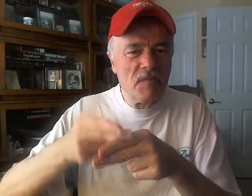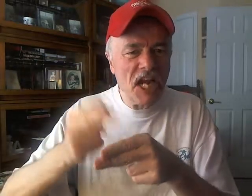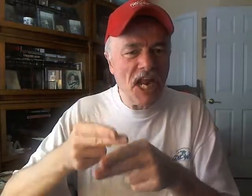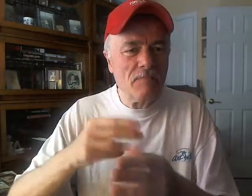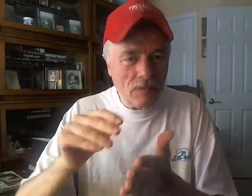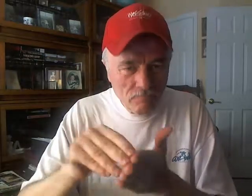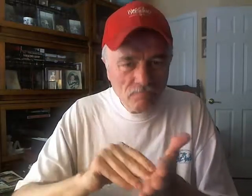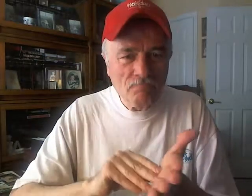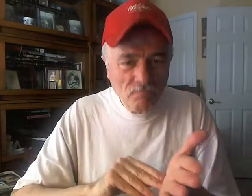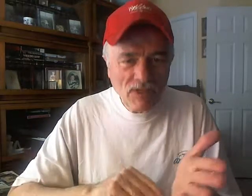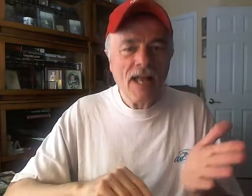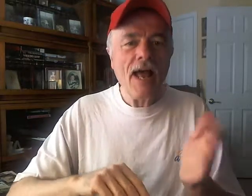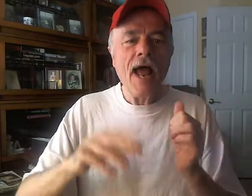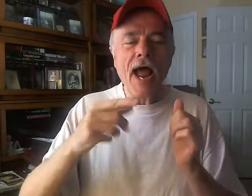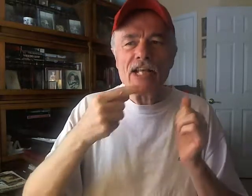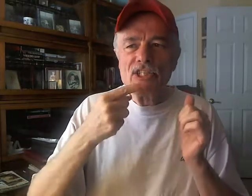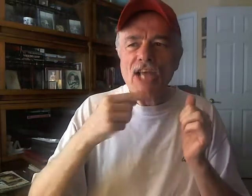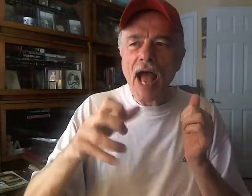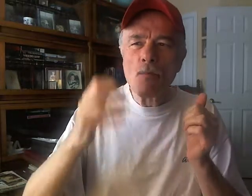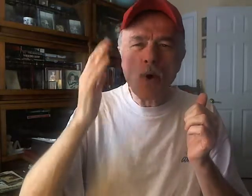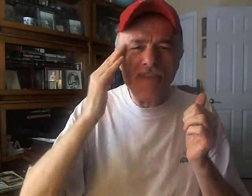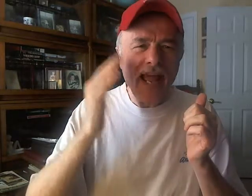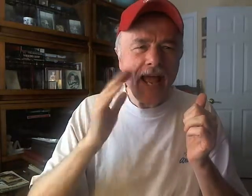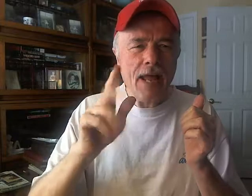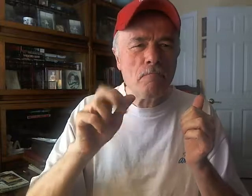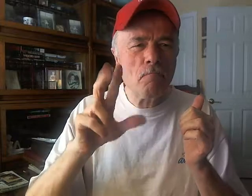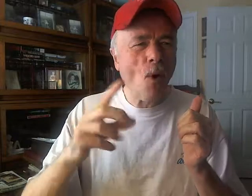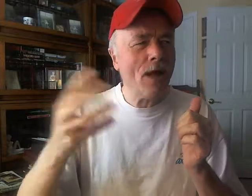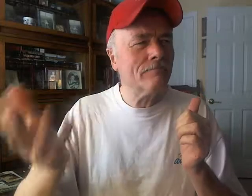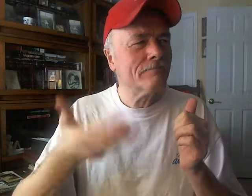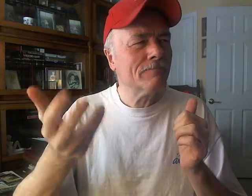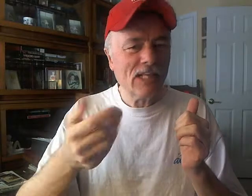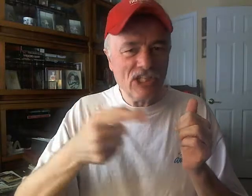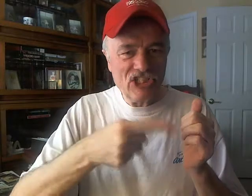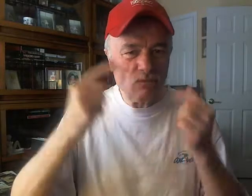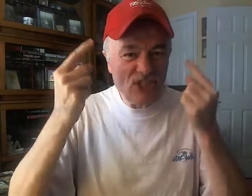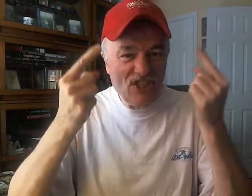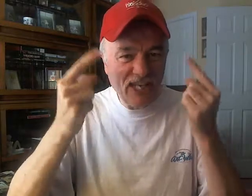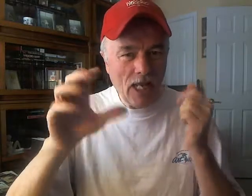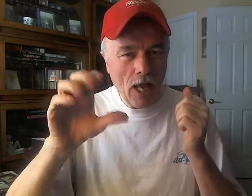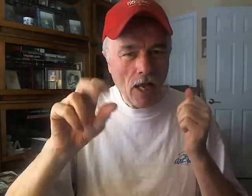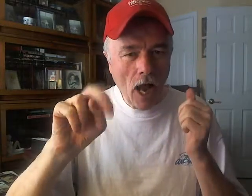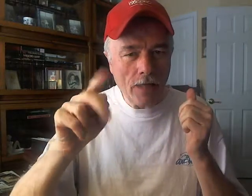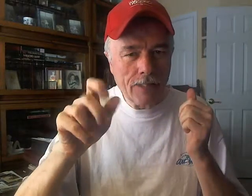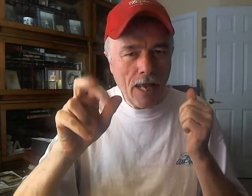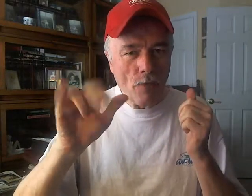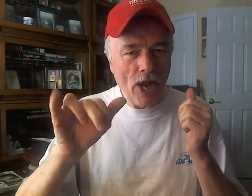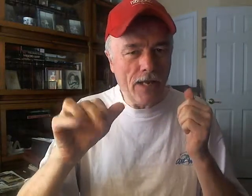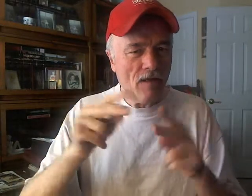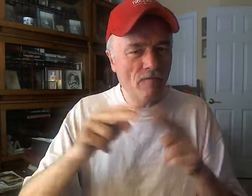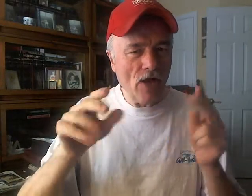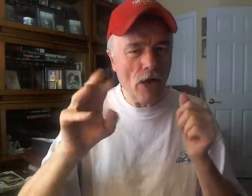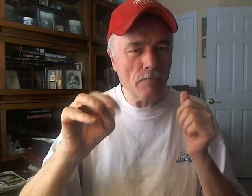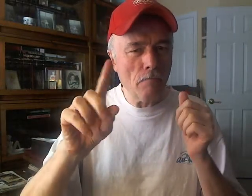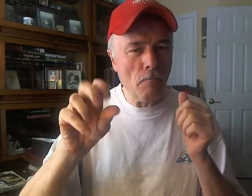me. And she said, I want the hay boy. She was thinking, contemporary, very